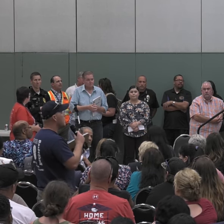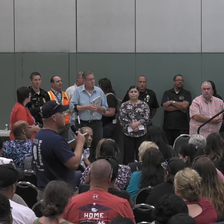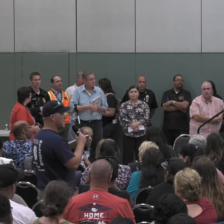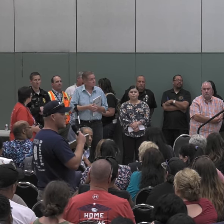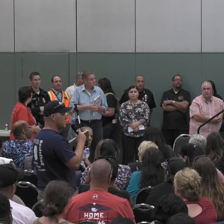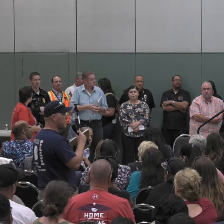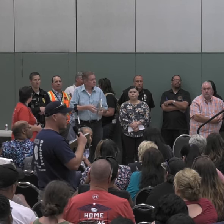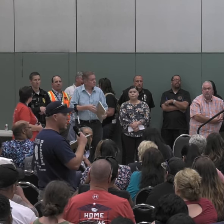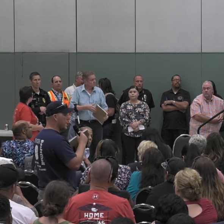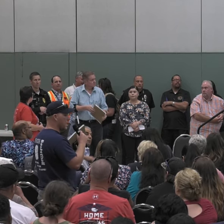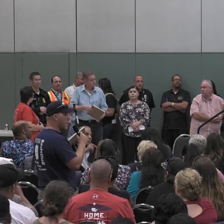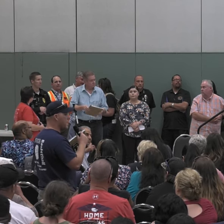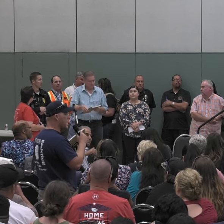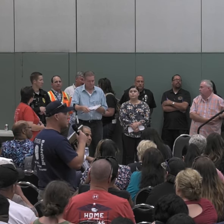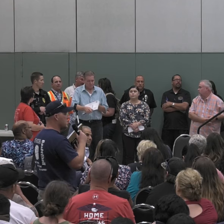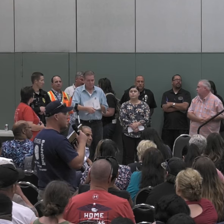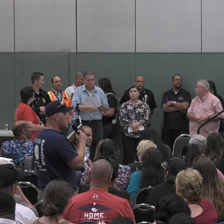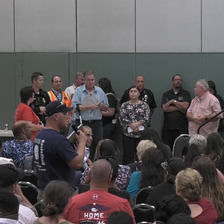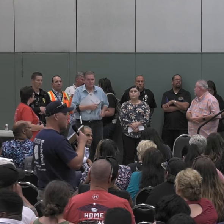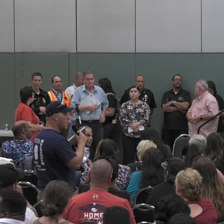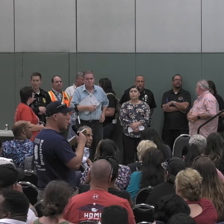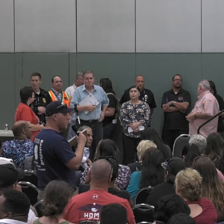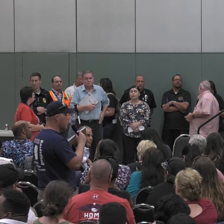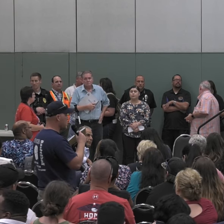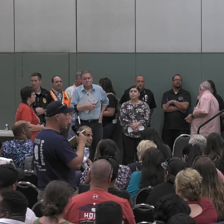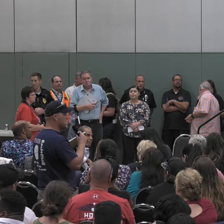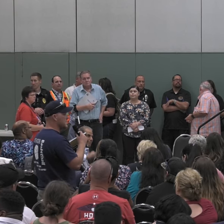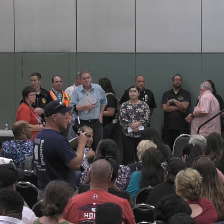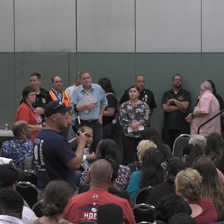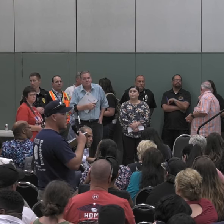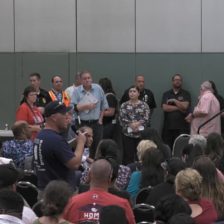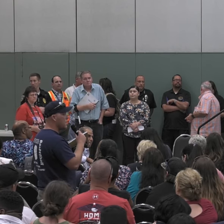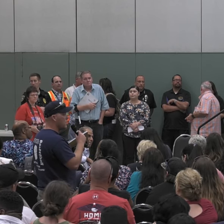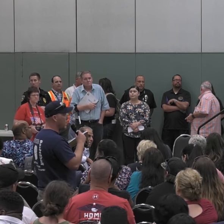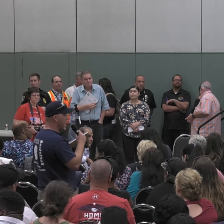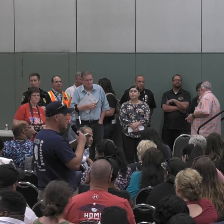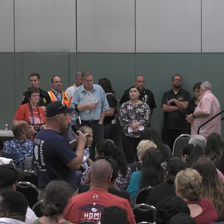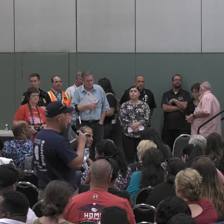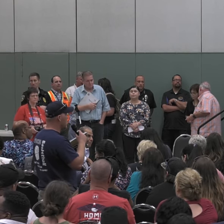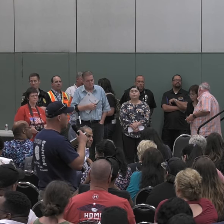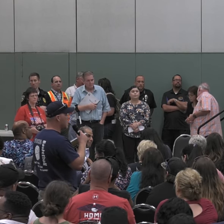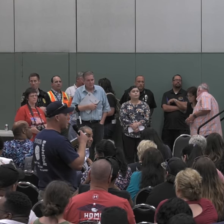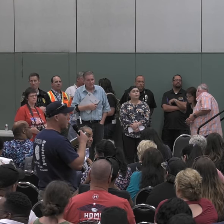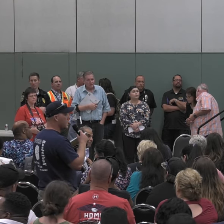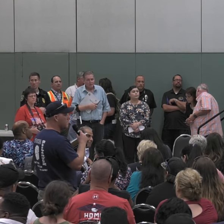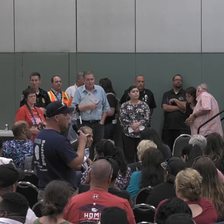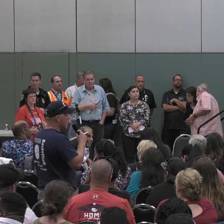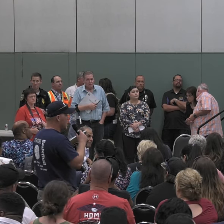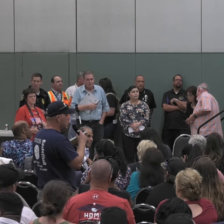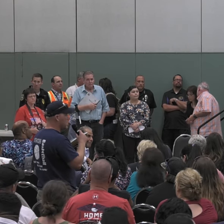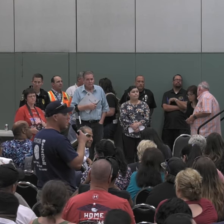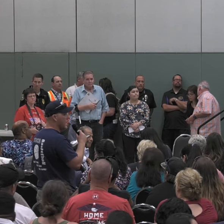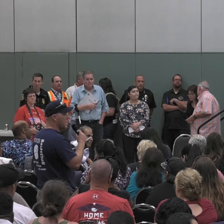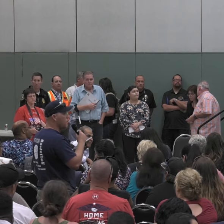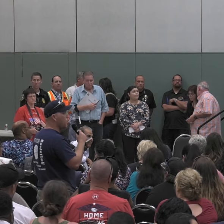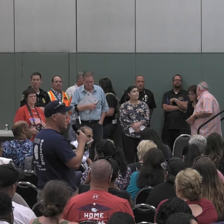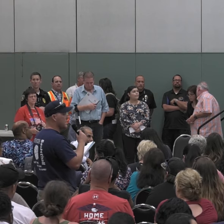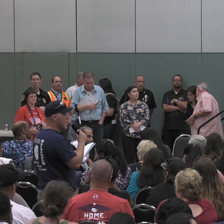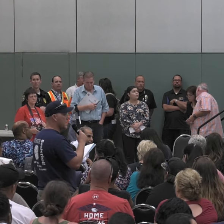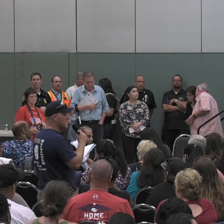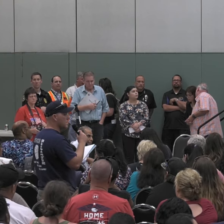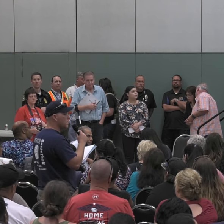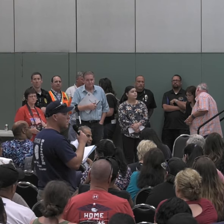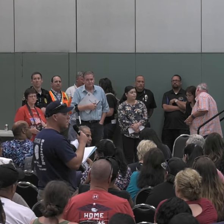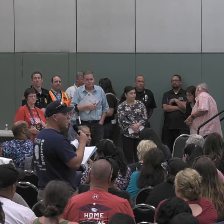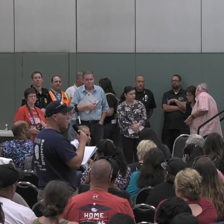donate, please feel free to get on that page. Throw those questions out there. We'll answer them. We'll get you an idea of where